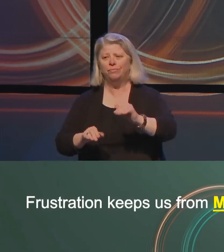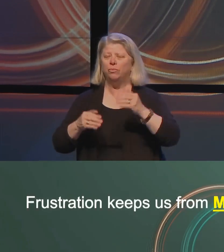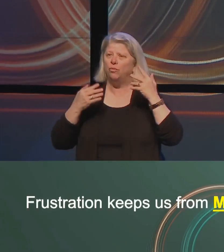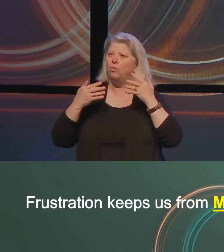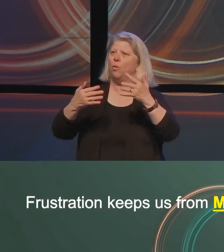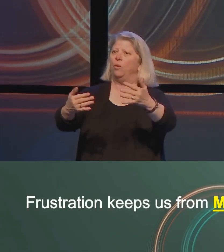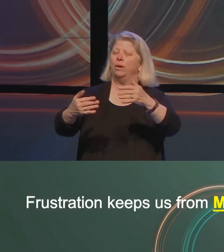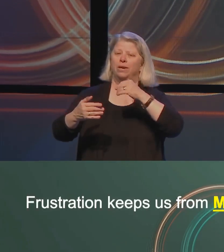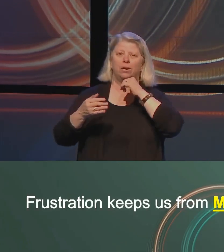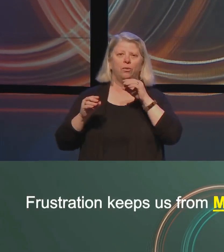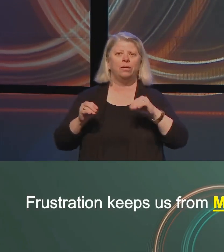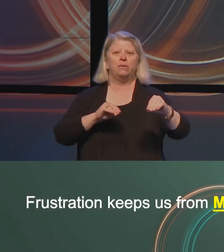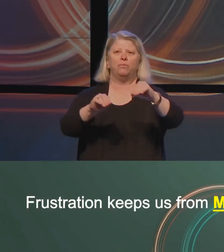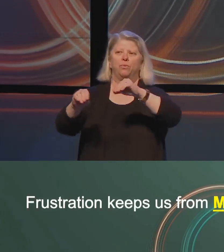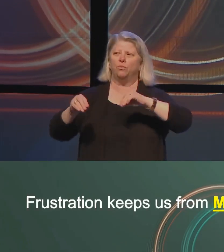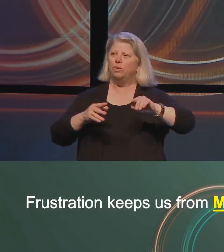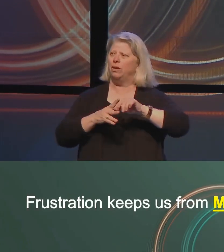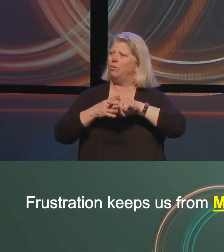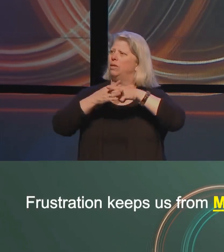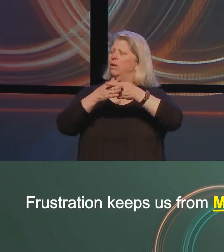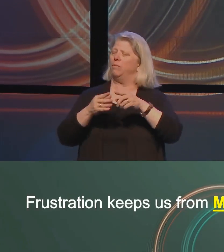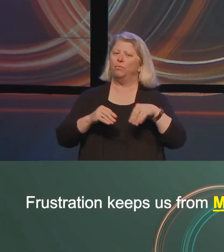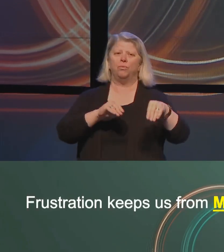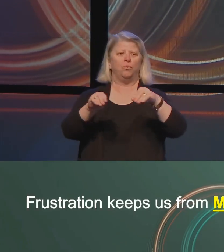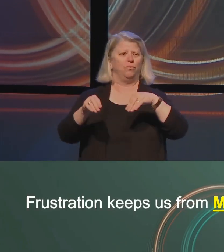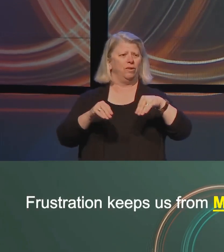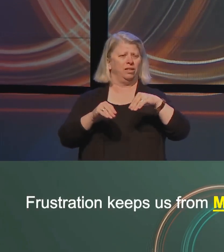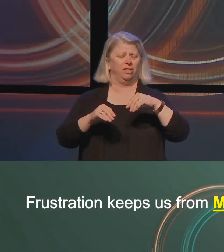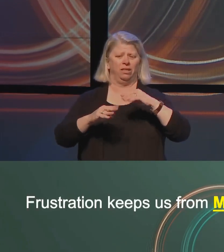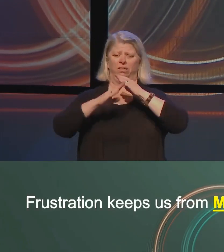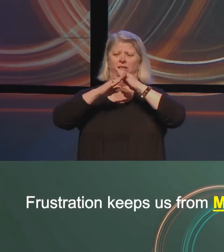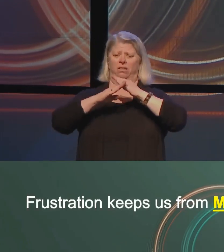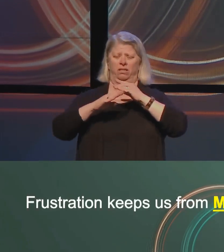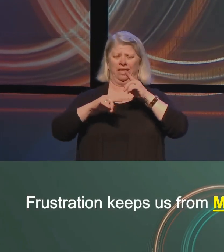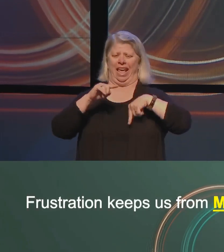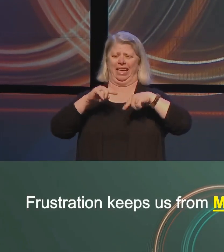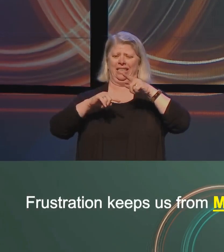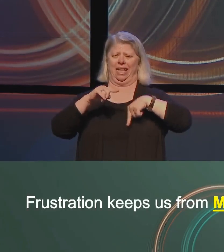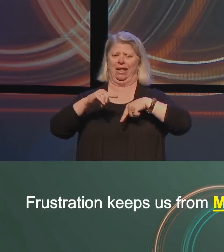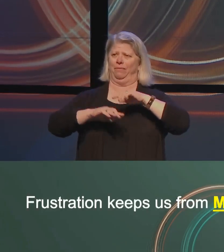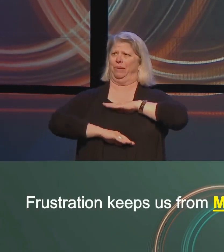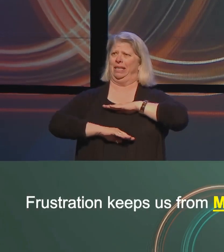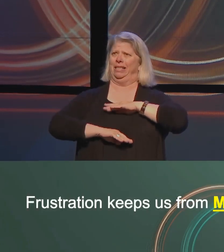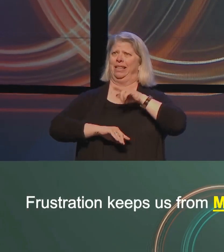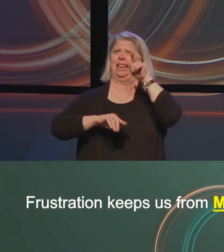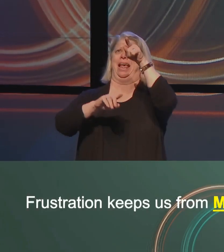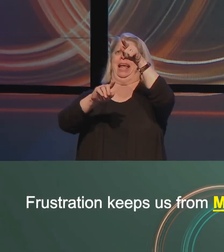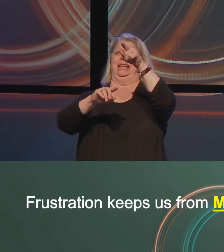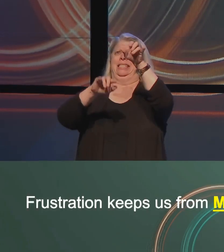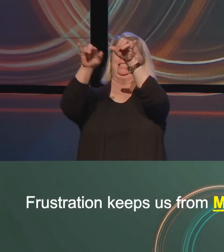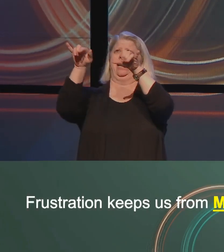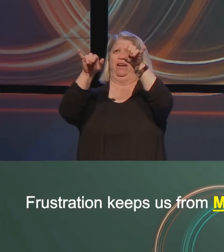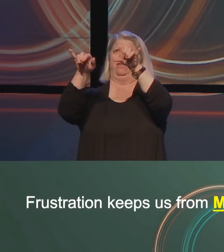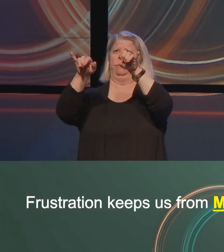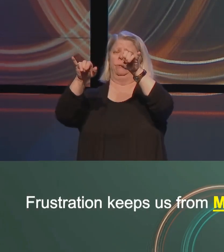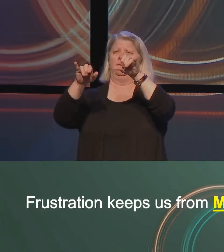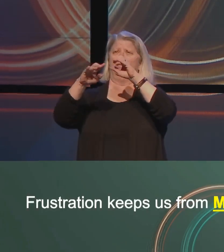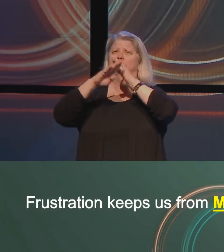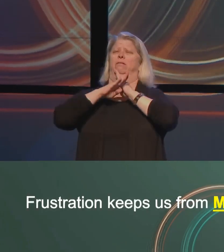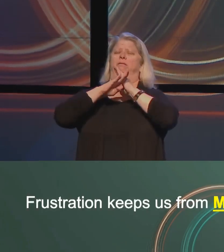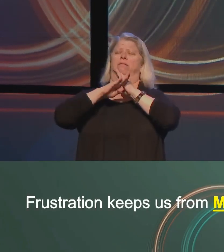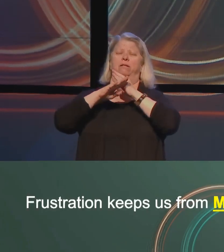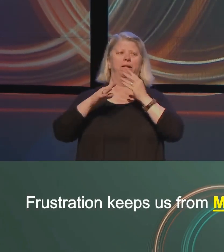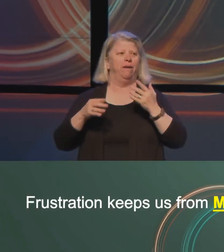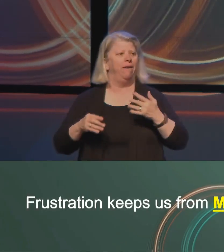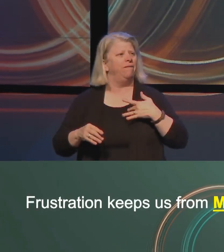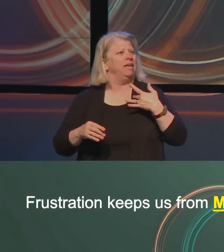keep moving. We don't start moving because we just go, I can't meet those standards. And as we get kind of launched into